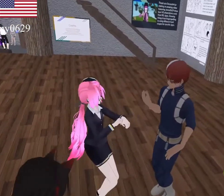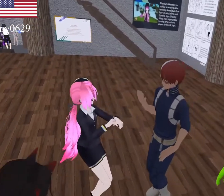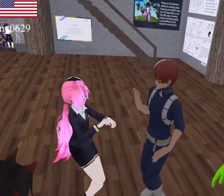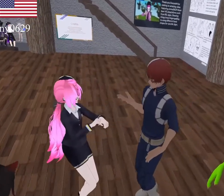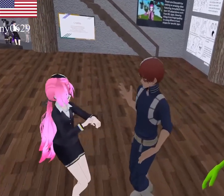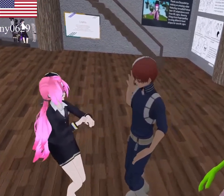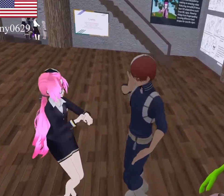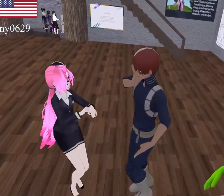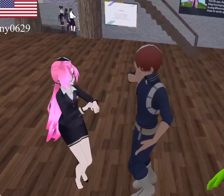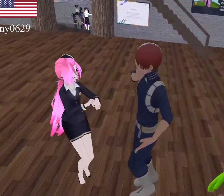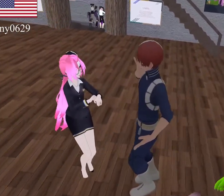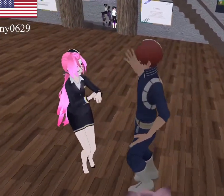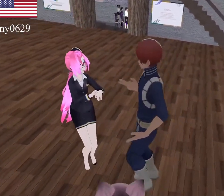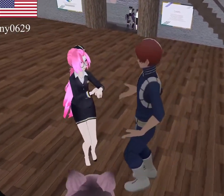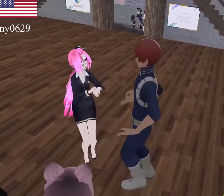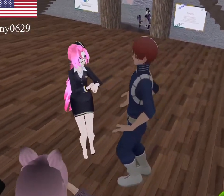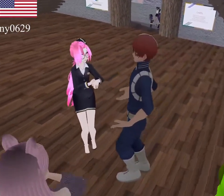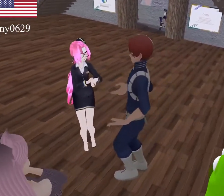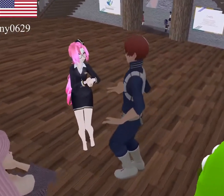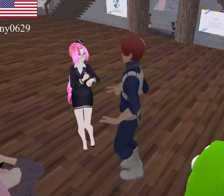has like diagnosed ADHD, and